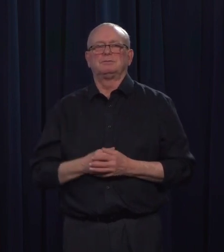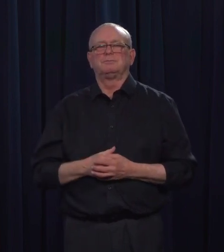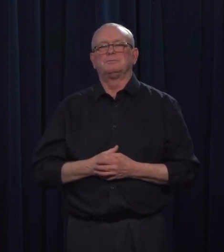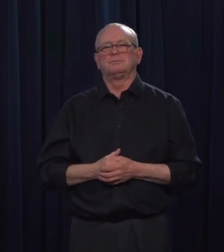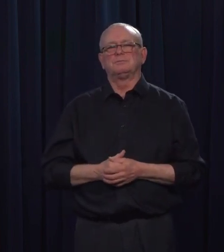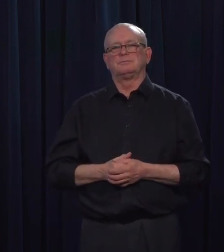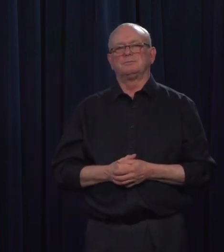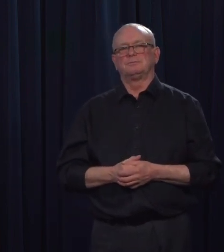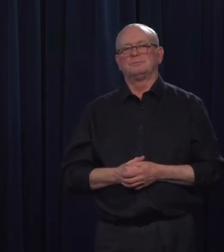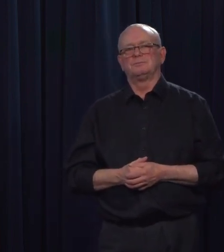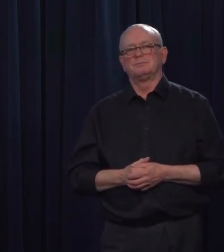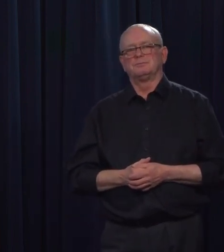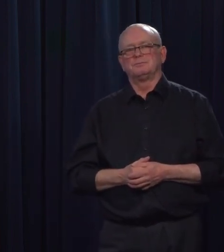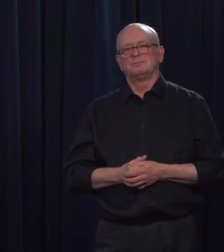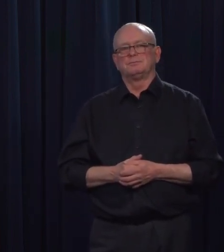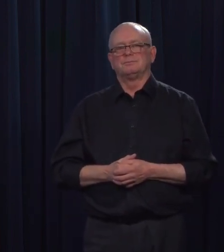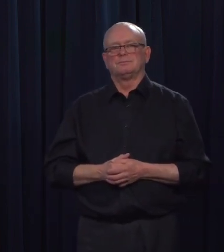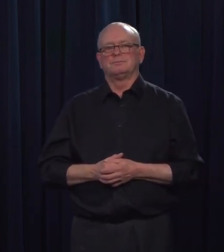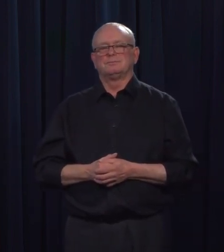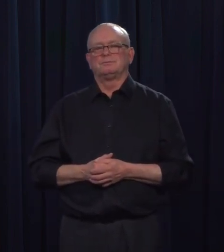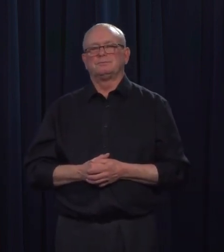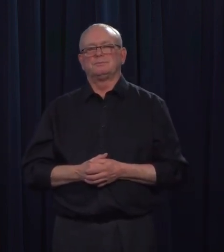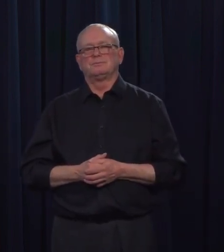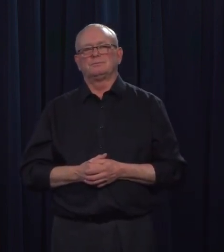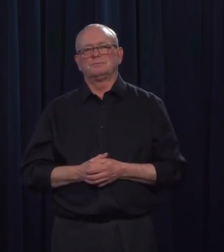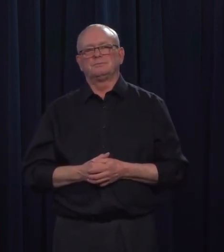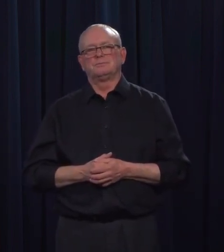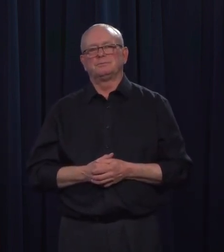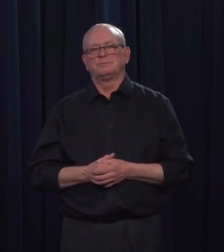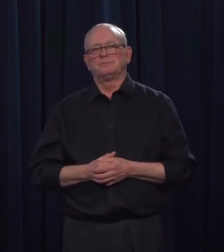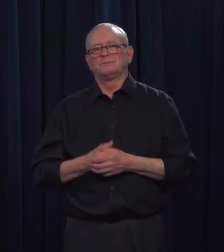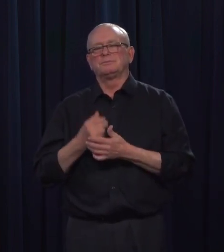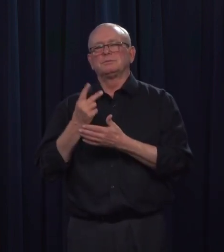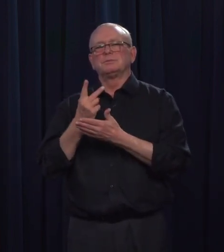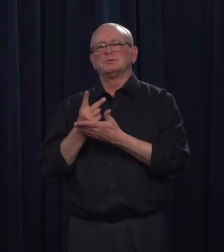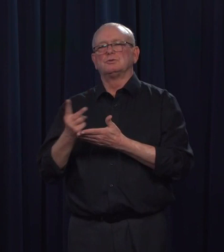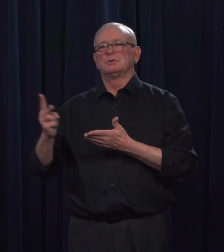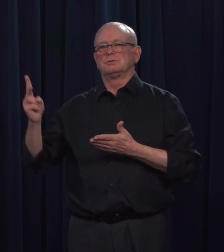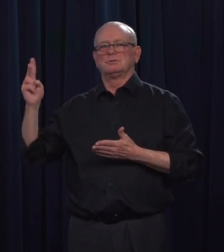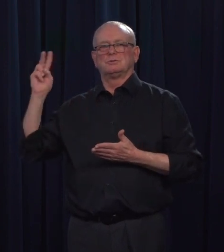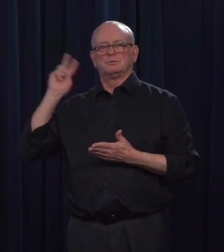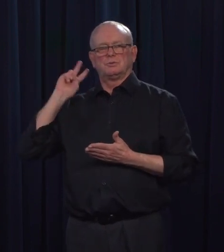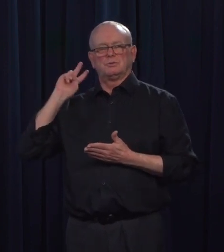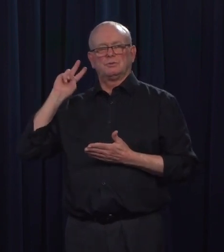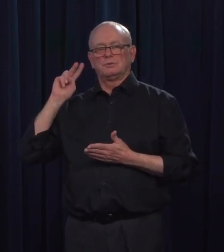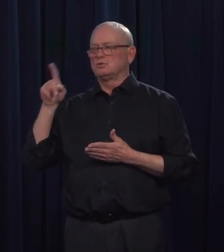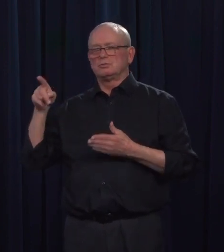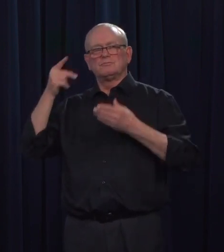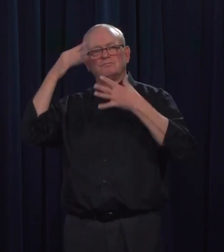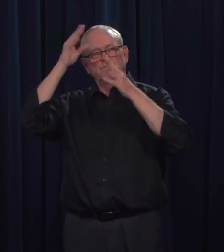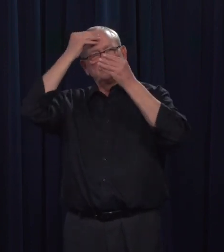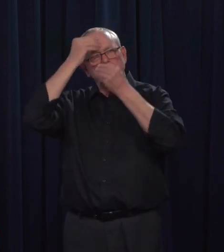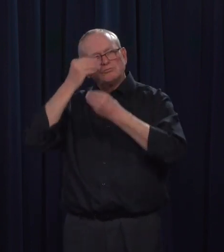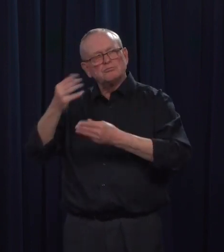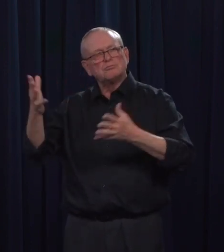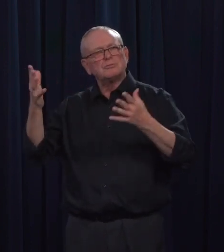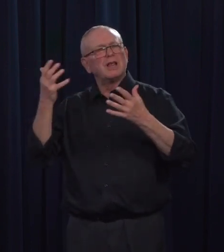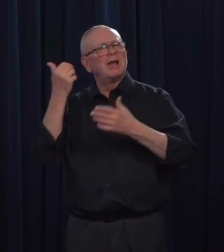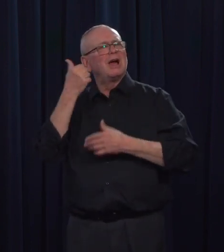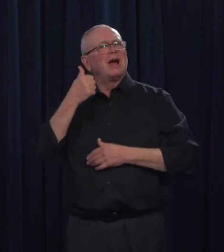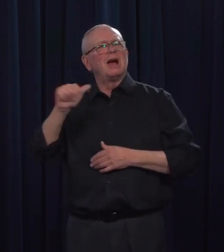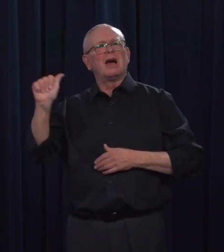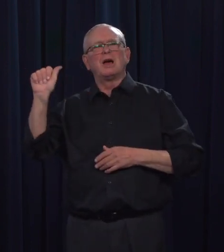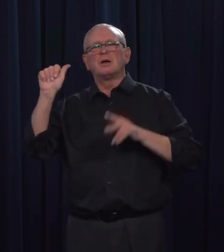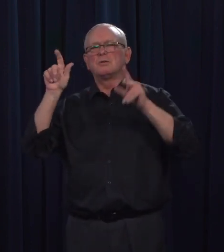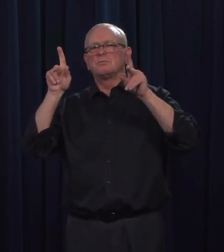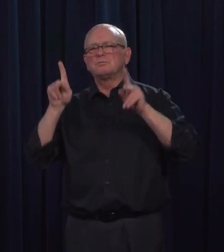weeks ago that no patients dealing with complicated diagnosis, things like cancer, so cancer-related